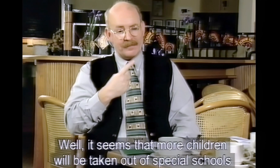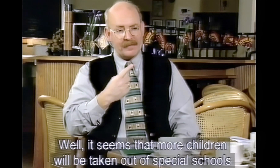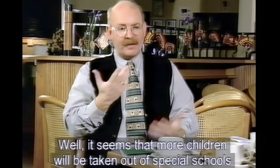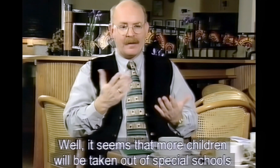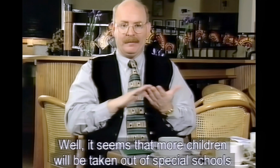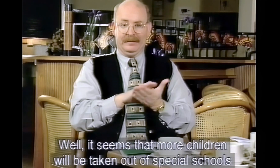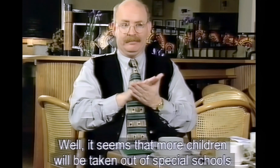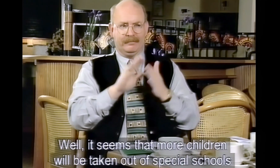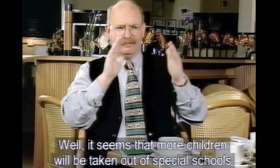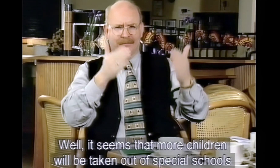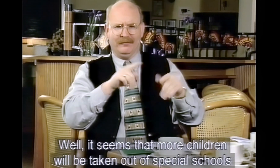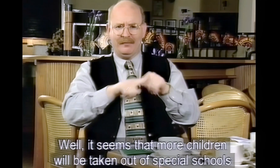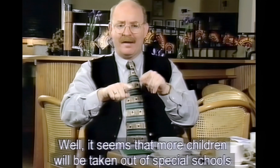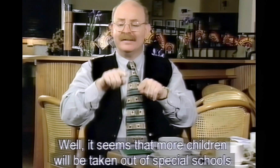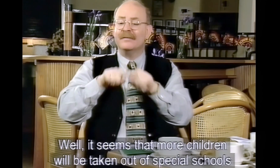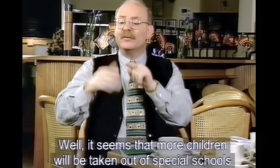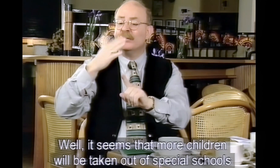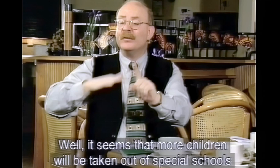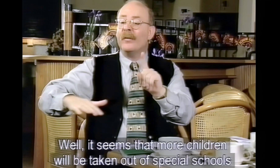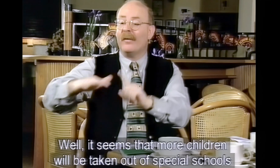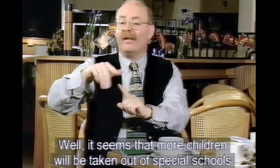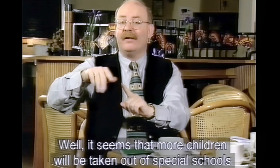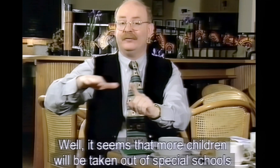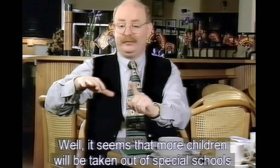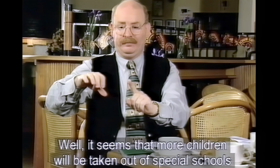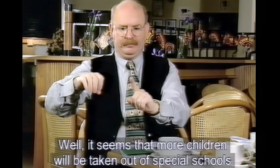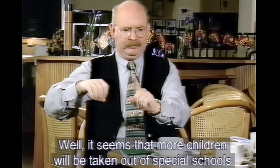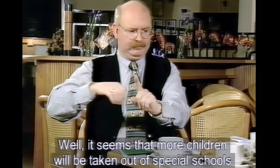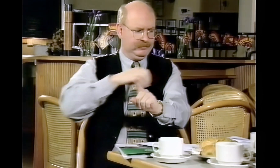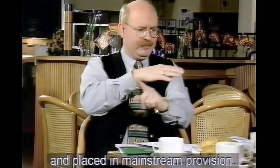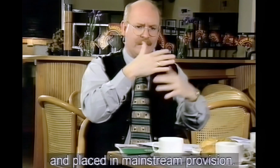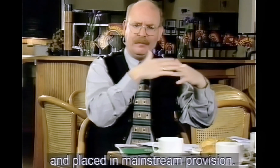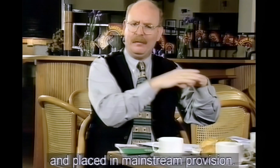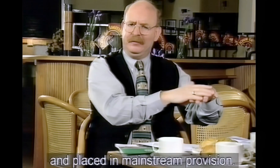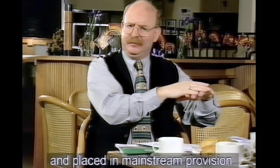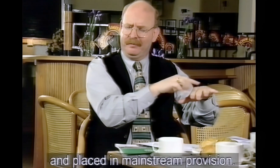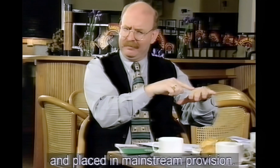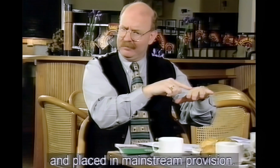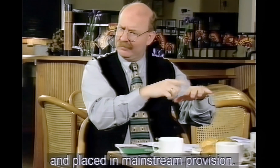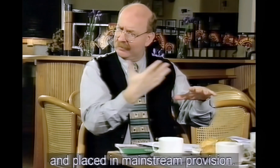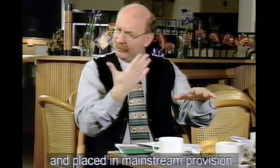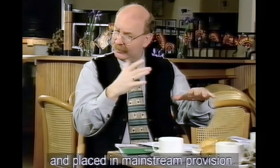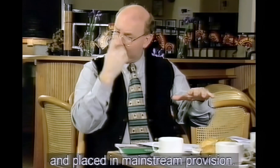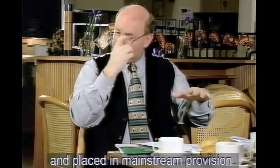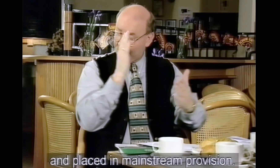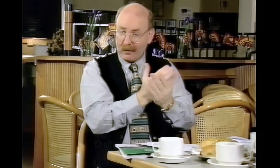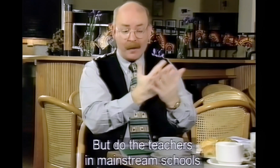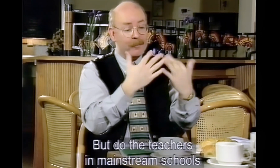Well, it seems that what the minister is saying is that more children will be taken out of special schools and placed in mainstream provision. But do